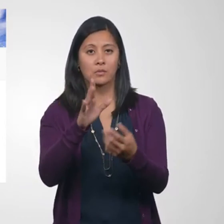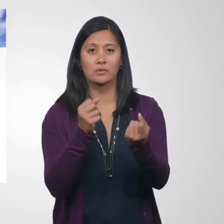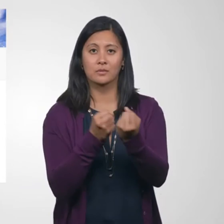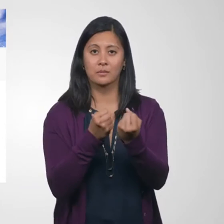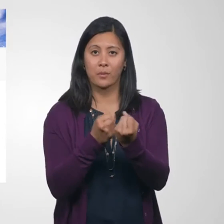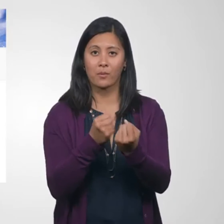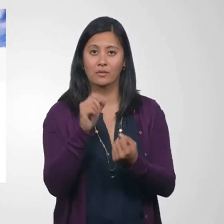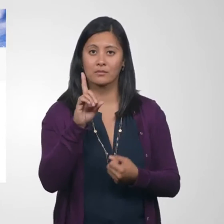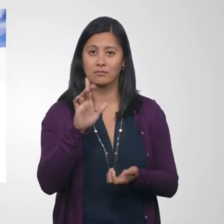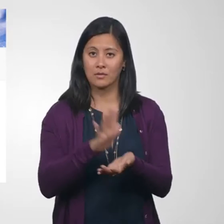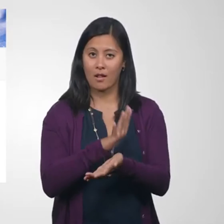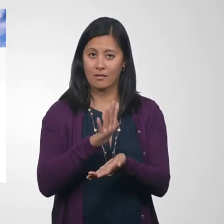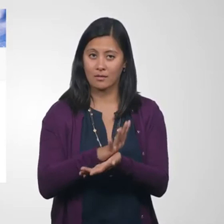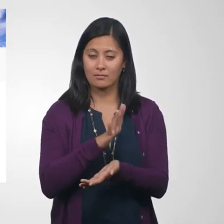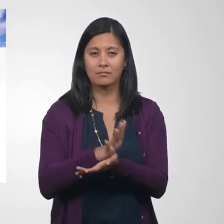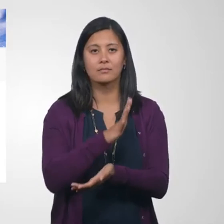upload your supporting documents and evidence,